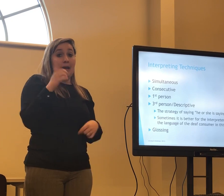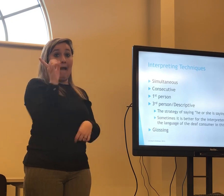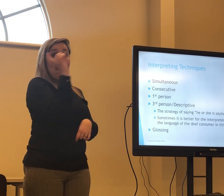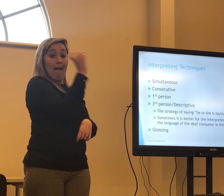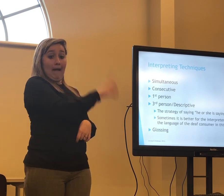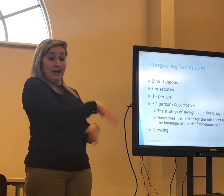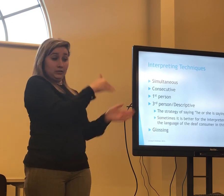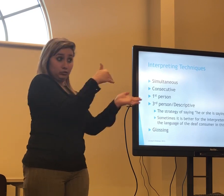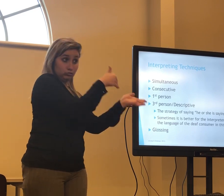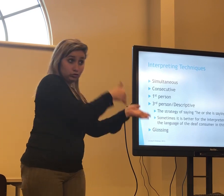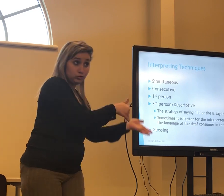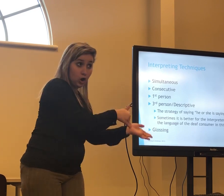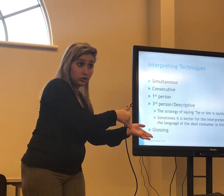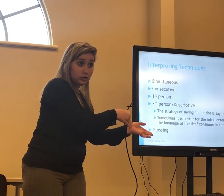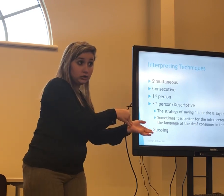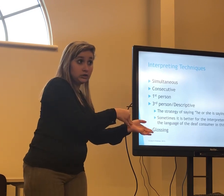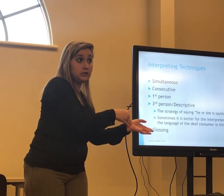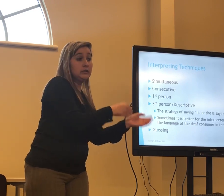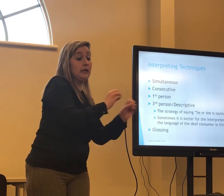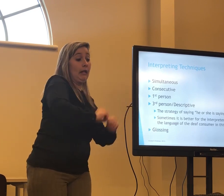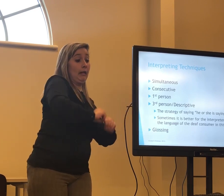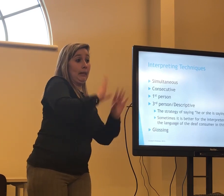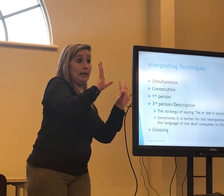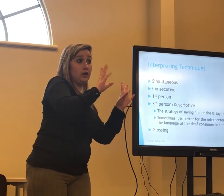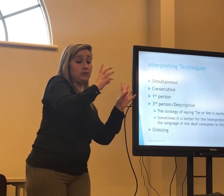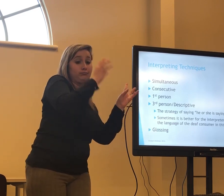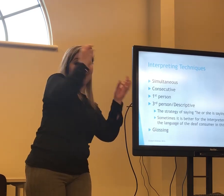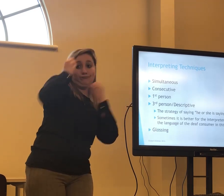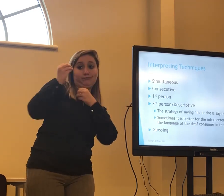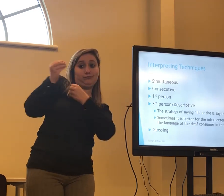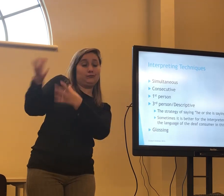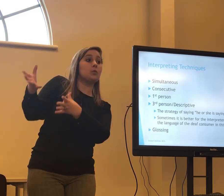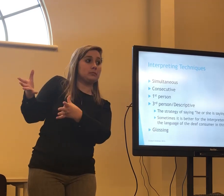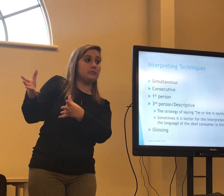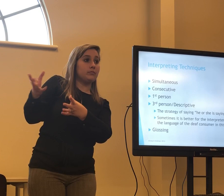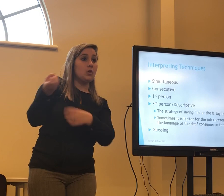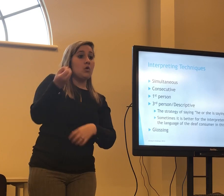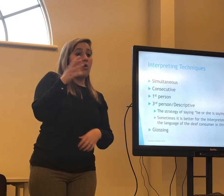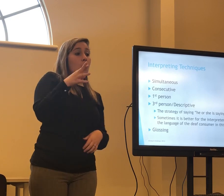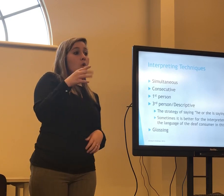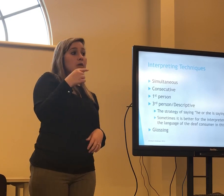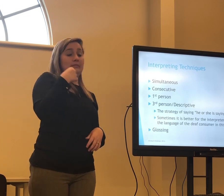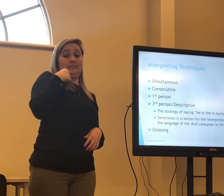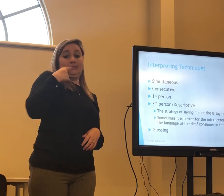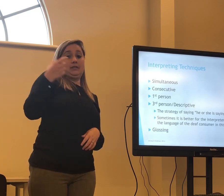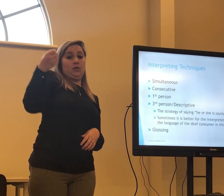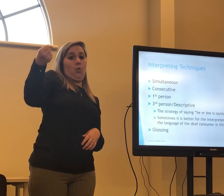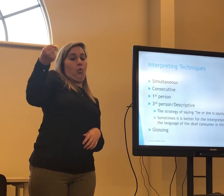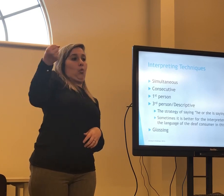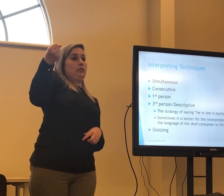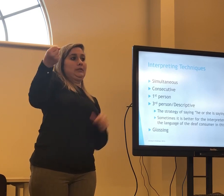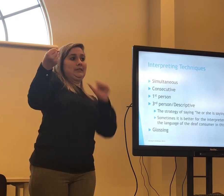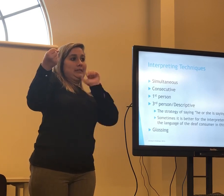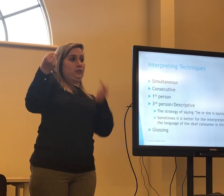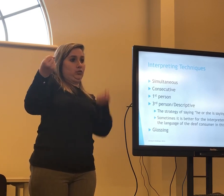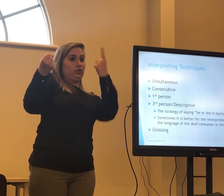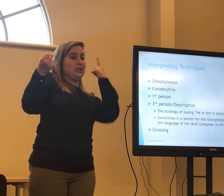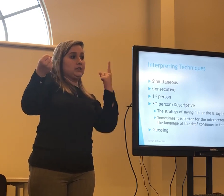sign the question again. Or sometimes I'll say to you, hold on a minute, I'm not understanding him. And I might SimCom. It's not